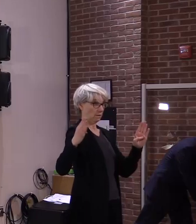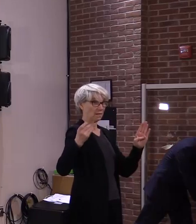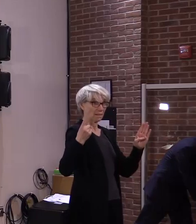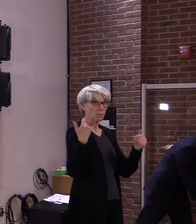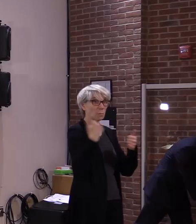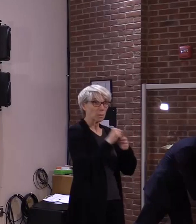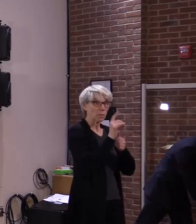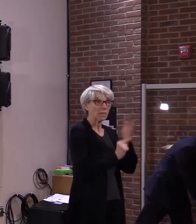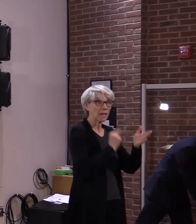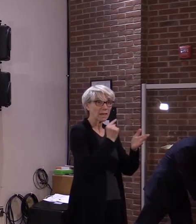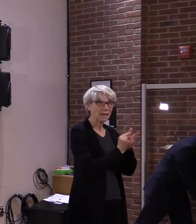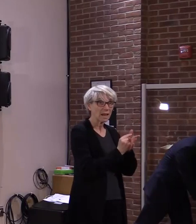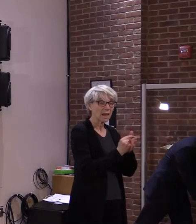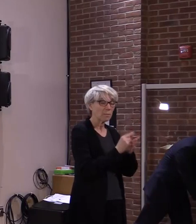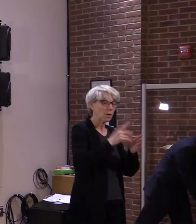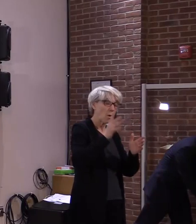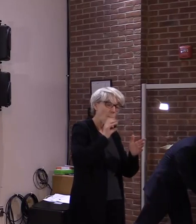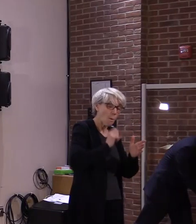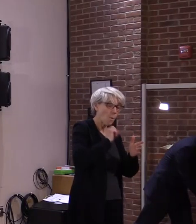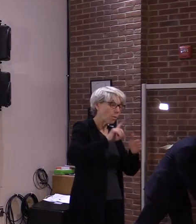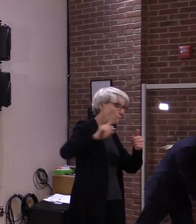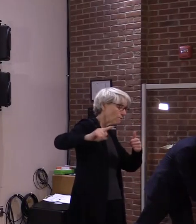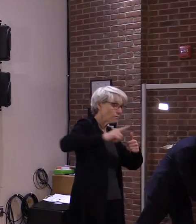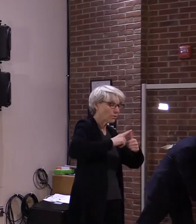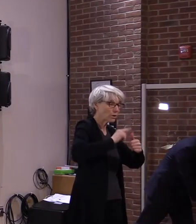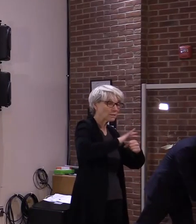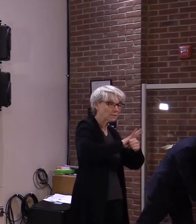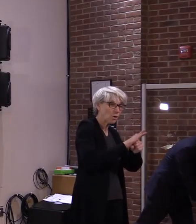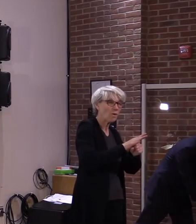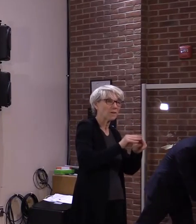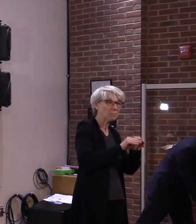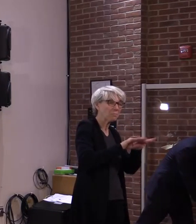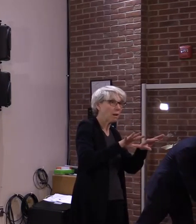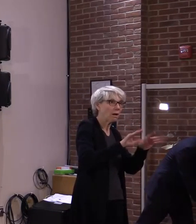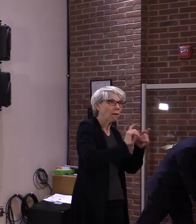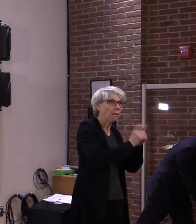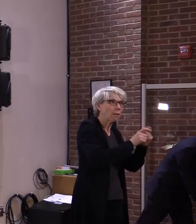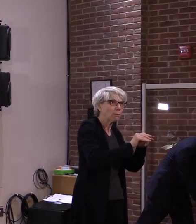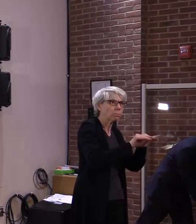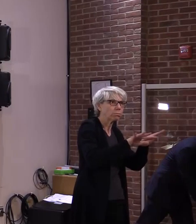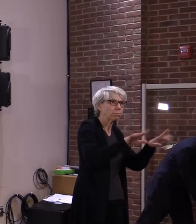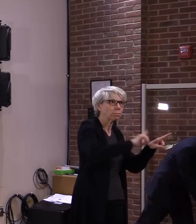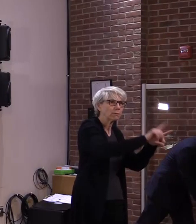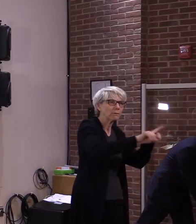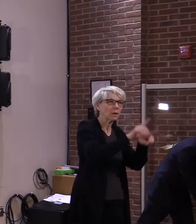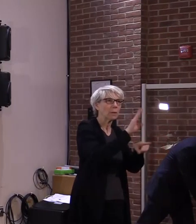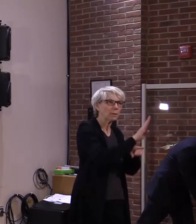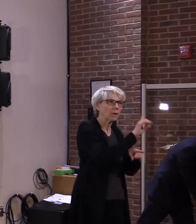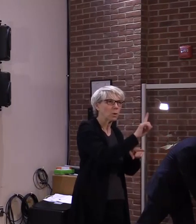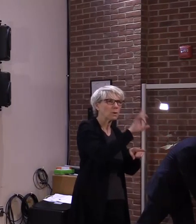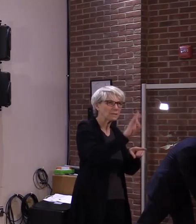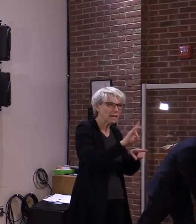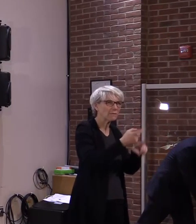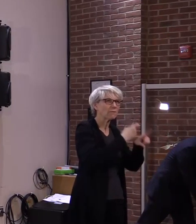when variants were in greater circulation. Despite these variants, the vaccines provided strong